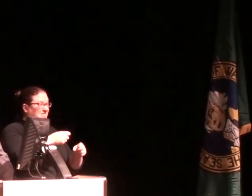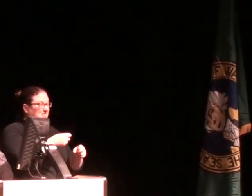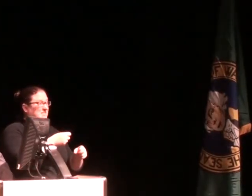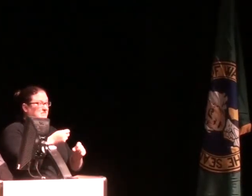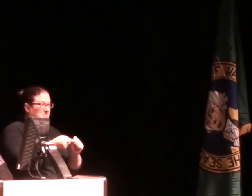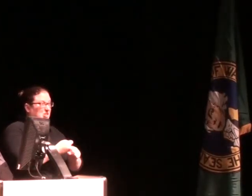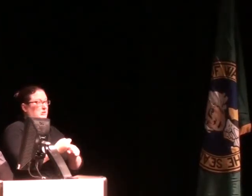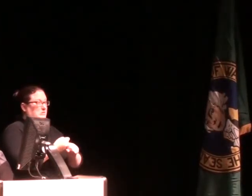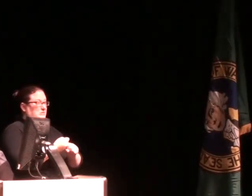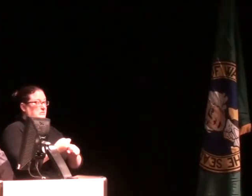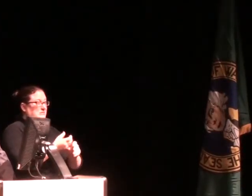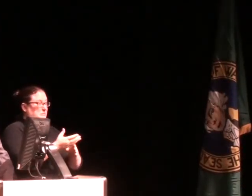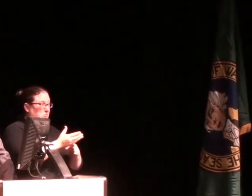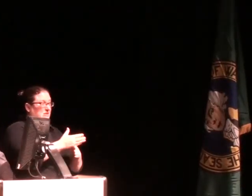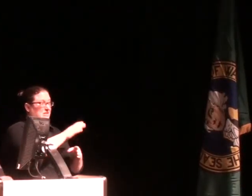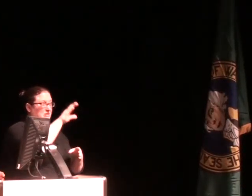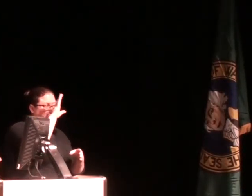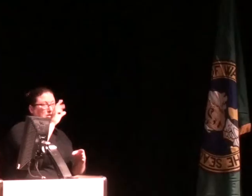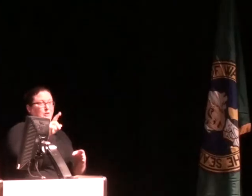United States.